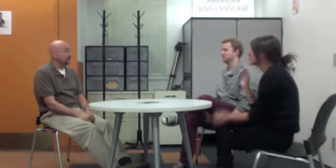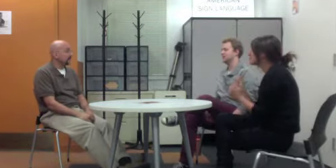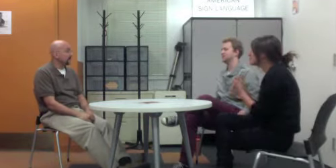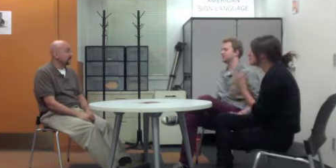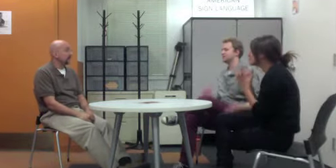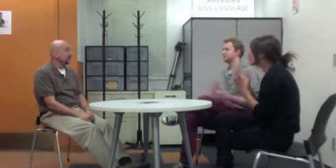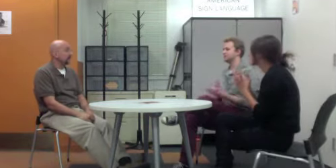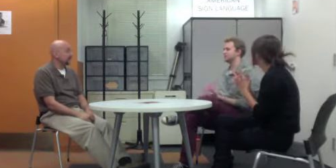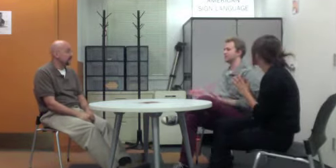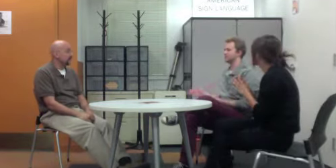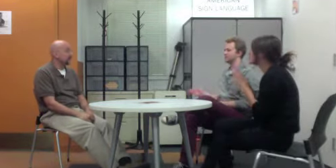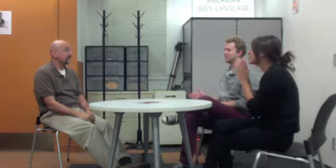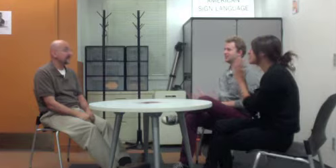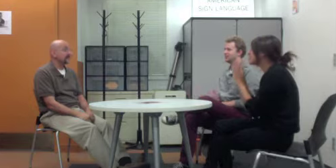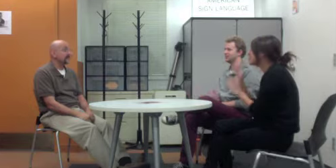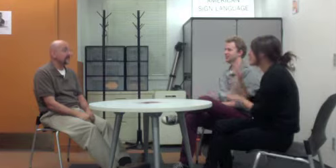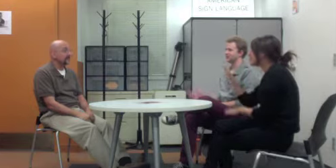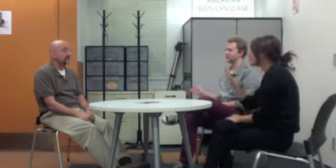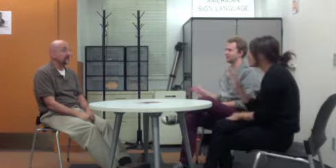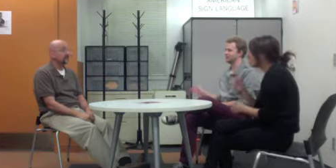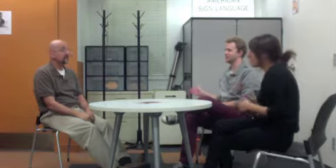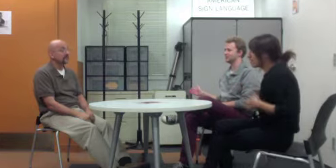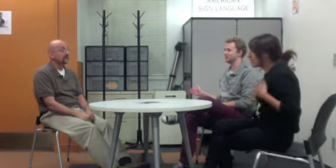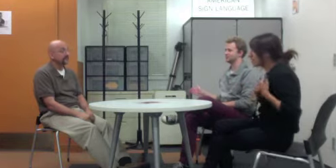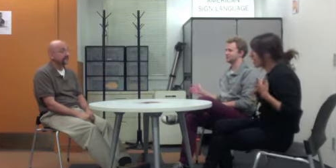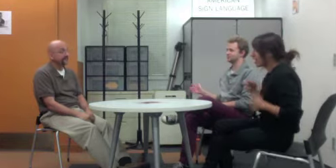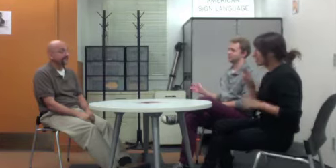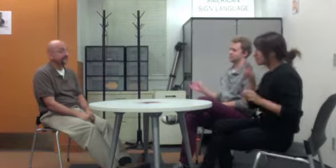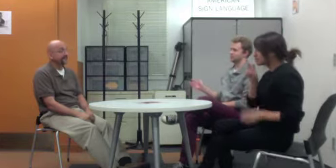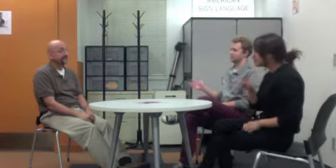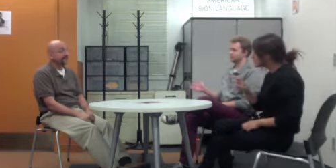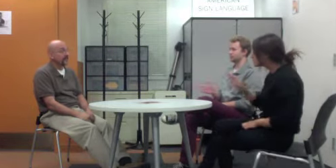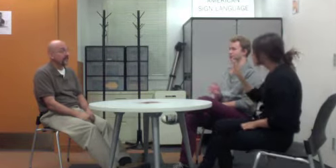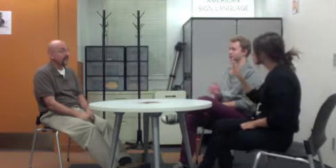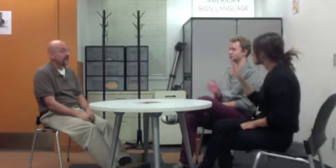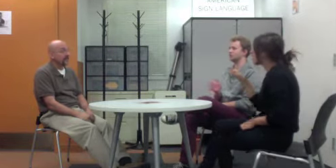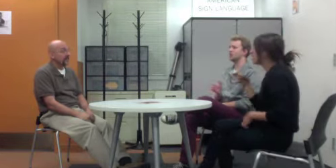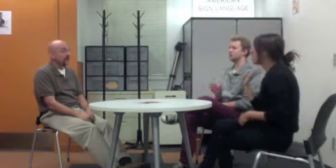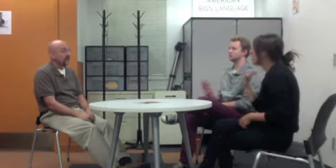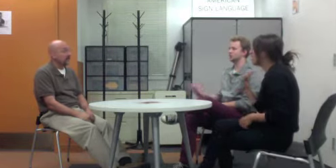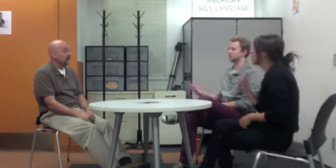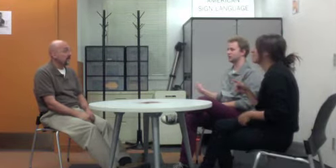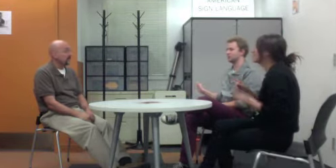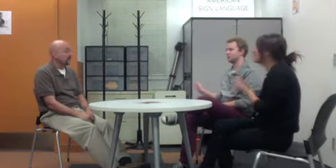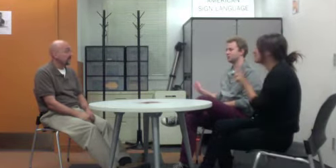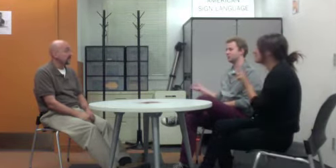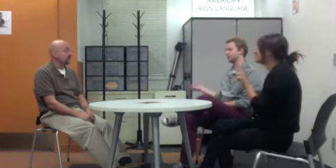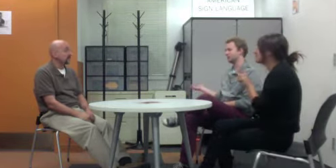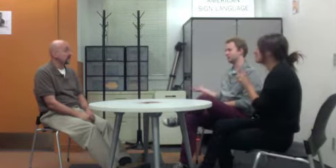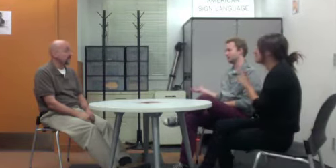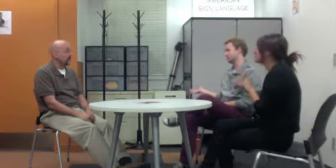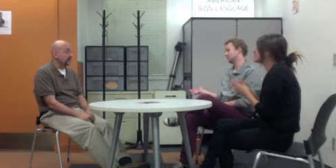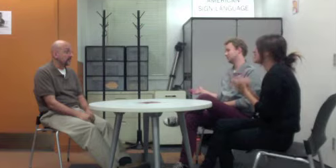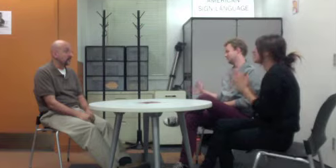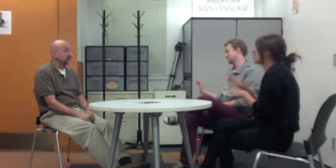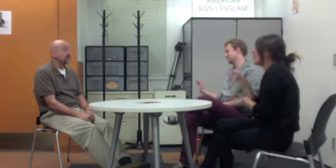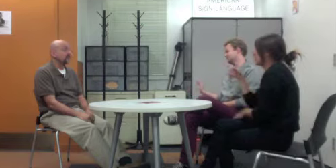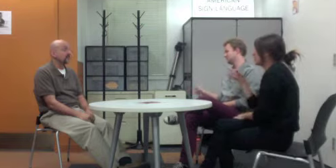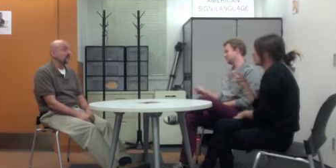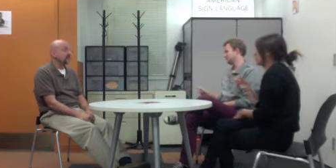It's amazing where your life can take you, like how your life pans out. And I'm sure when you were in college, you never thought you'd be working for the Illinois Deaf and Hard of